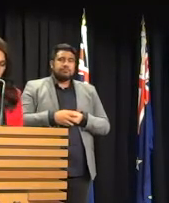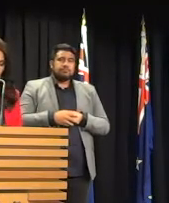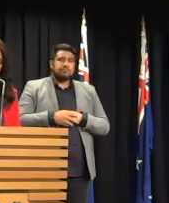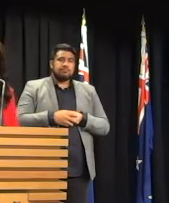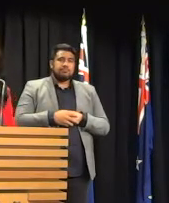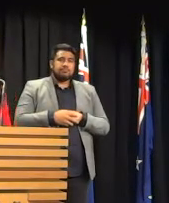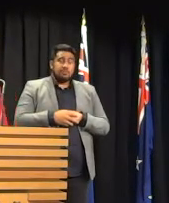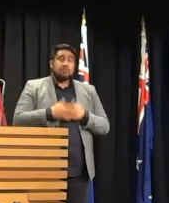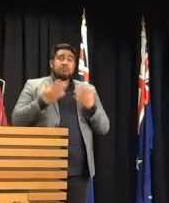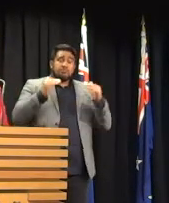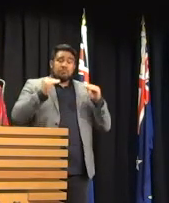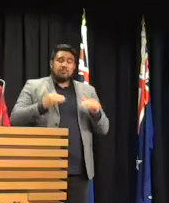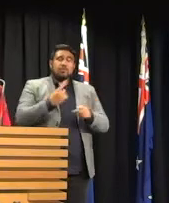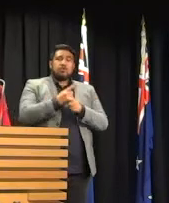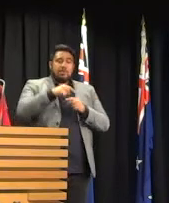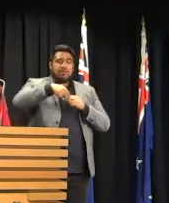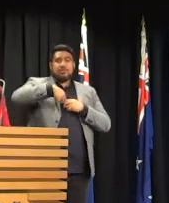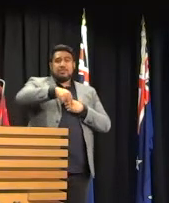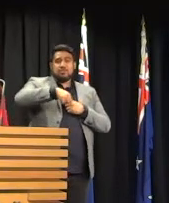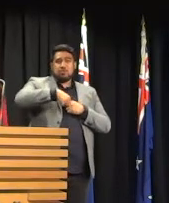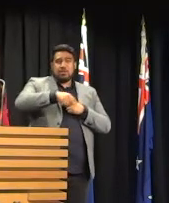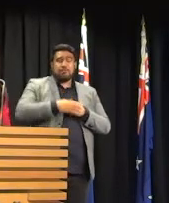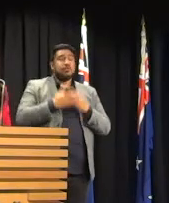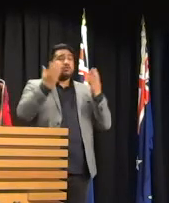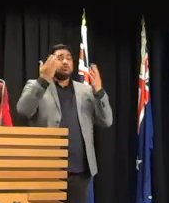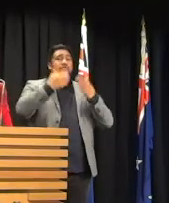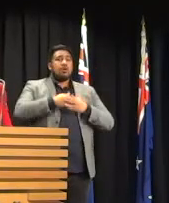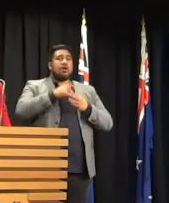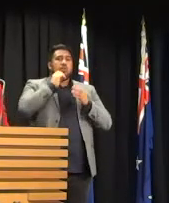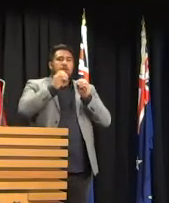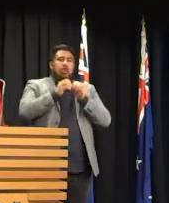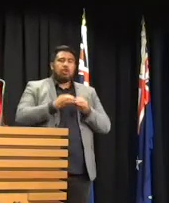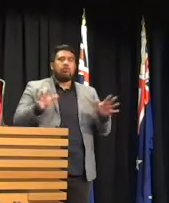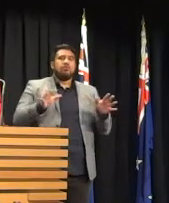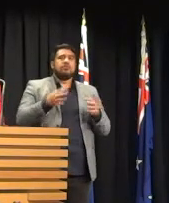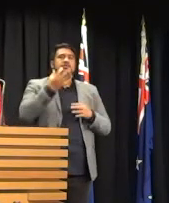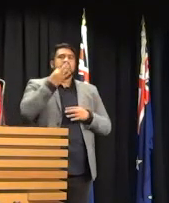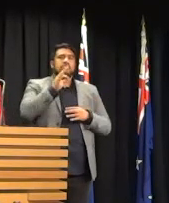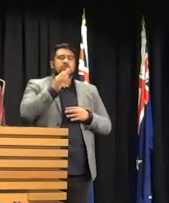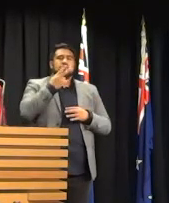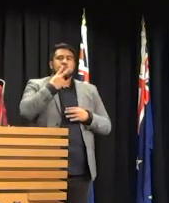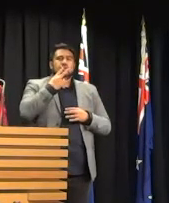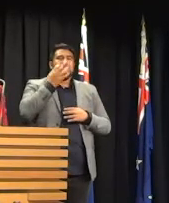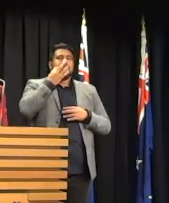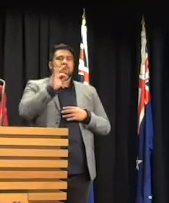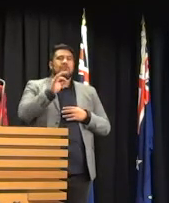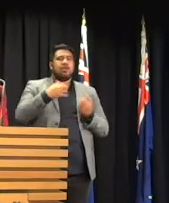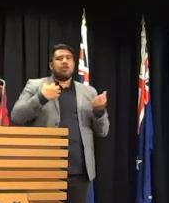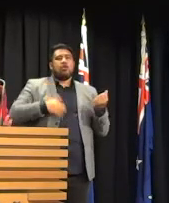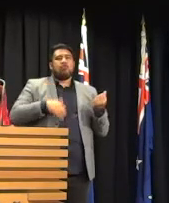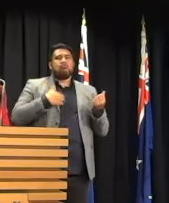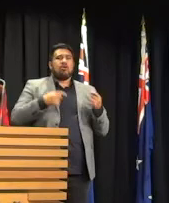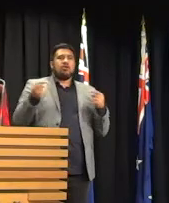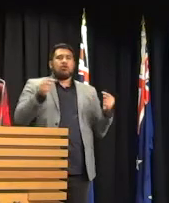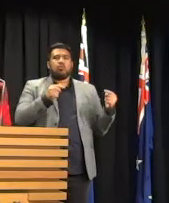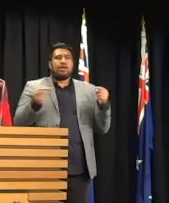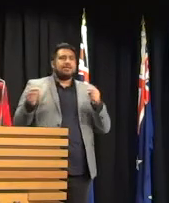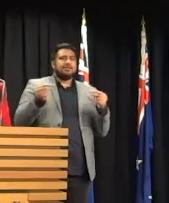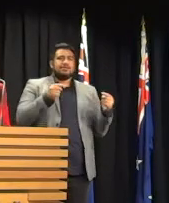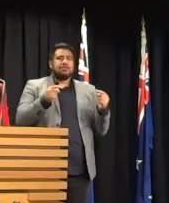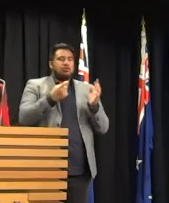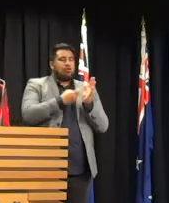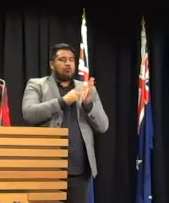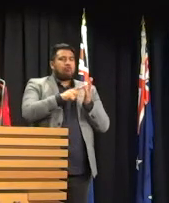Remainder of the week. Tonight I'll be launching this year's Smoke-Free Rockfest. It's the 30th anniversary of this event, something I've